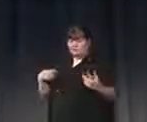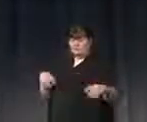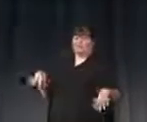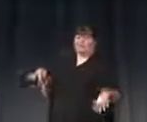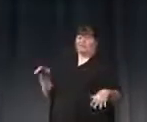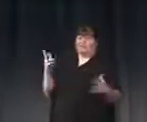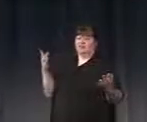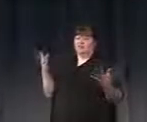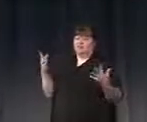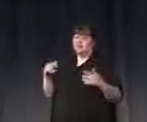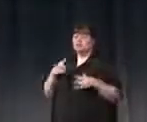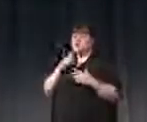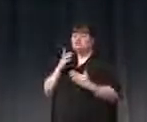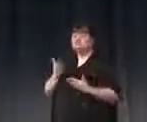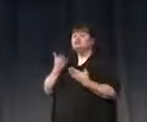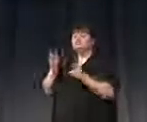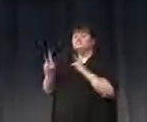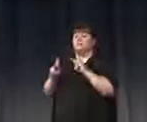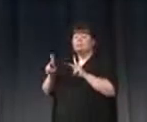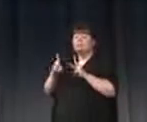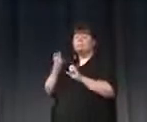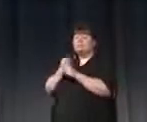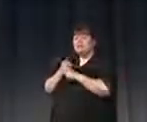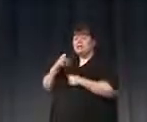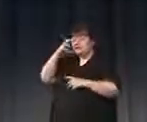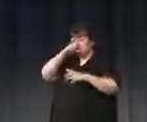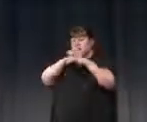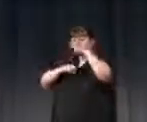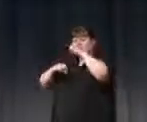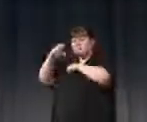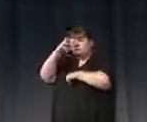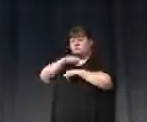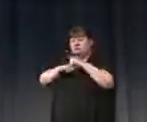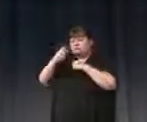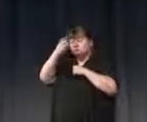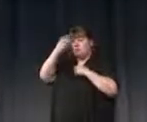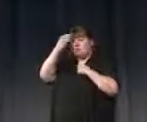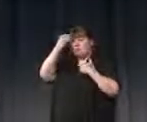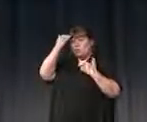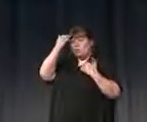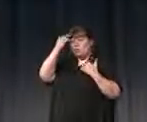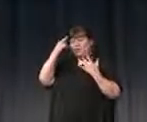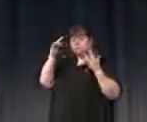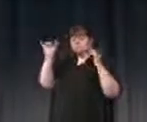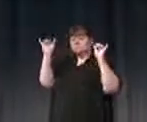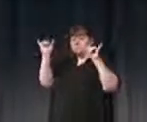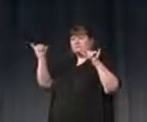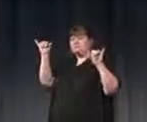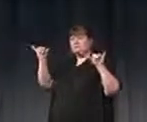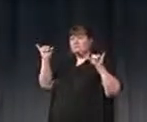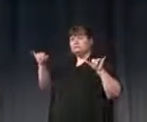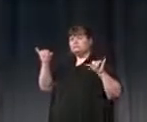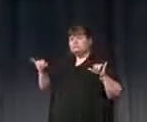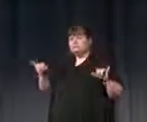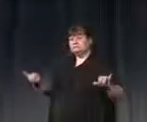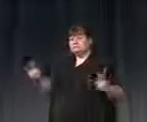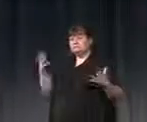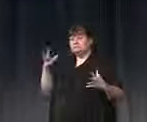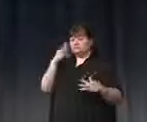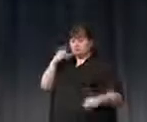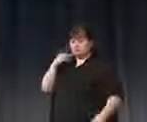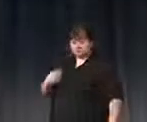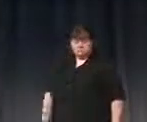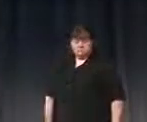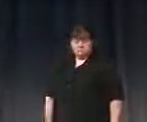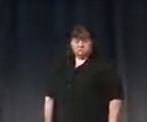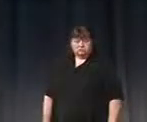this suggests that humans indeed are making assumptions about reverberation that are consistent with the regularities that we find to exist in the real world.